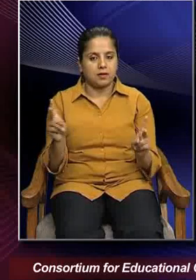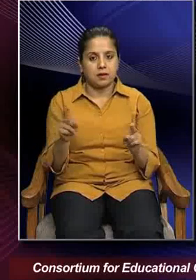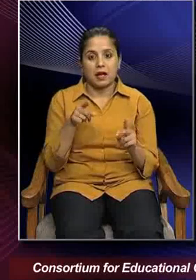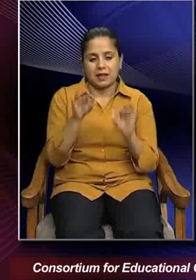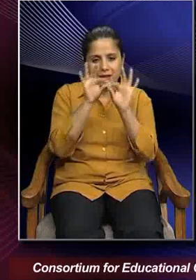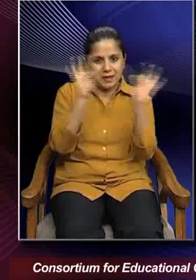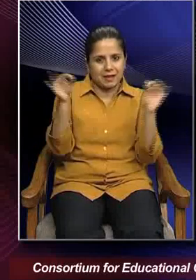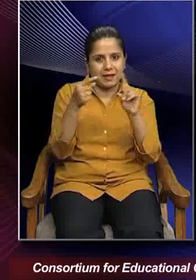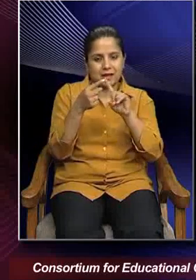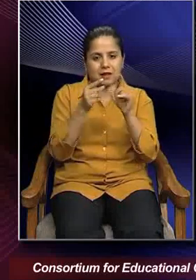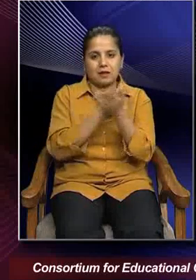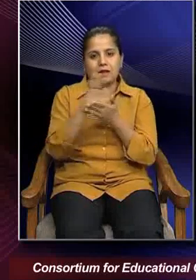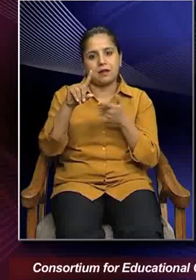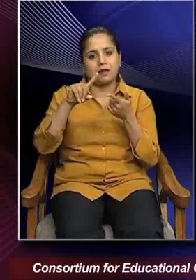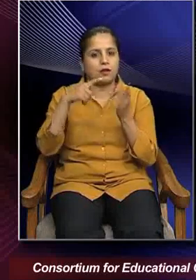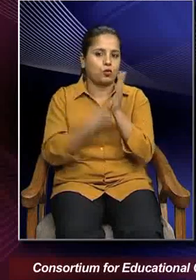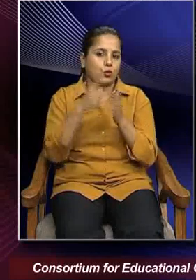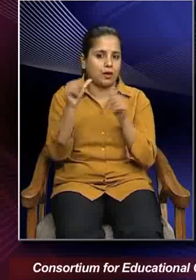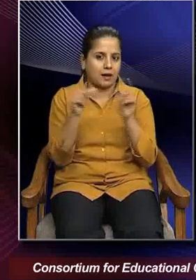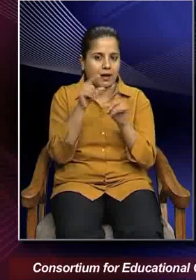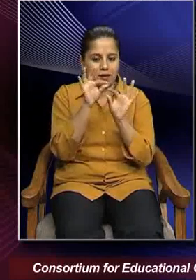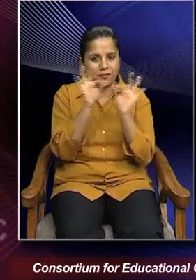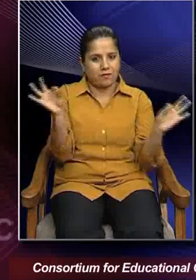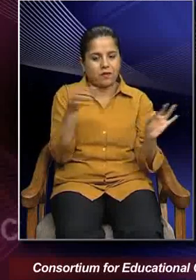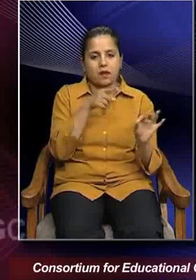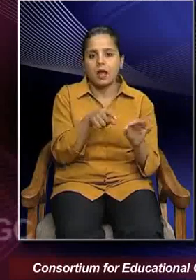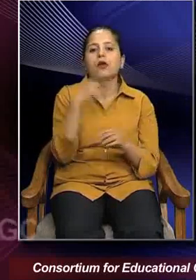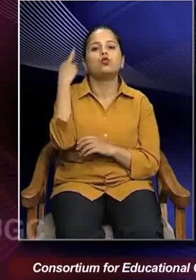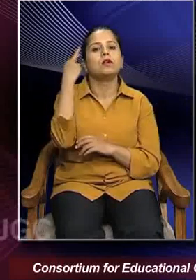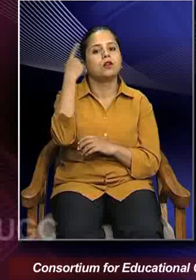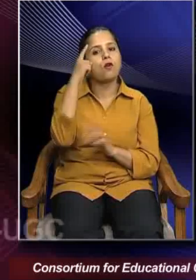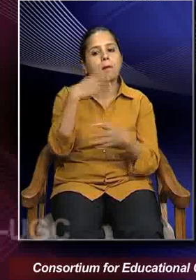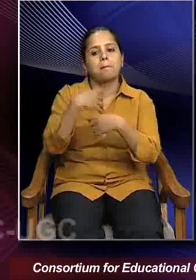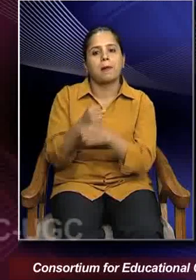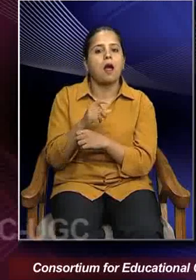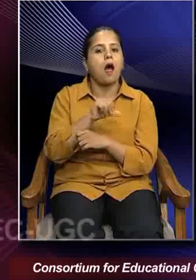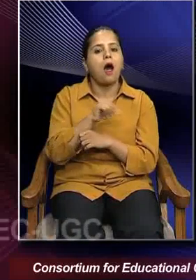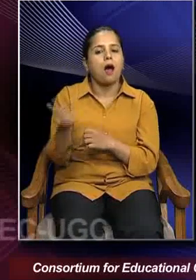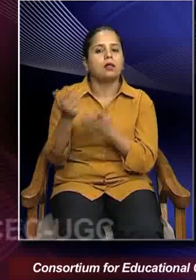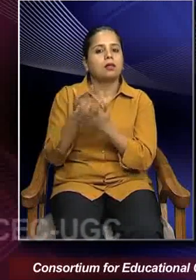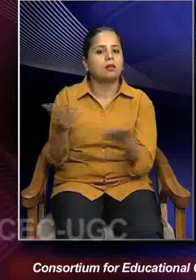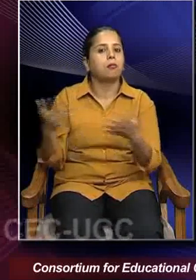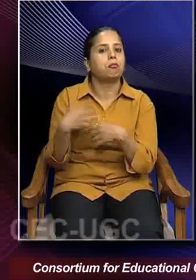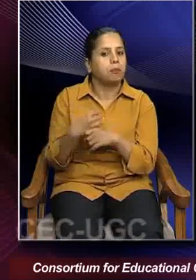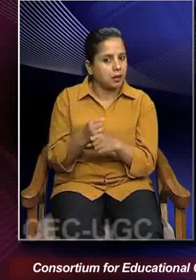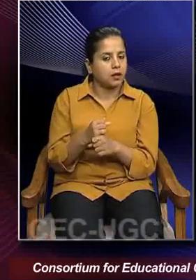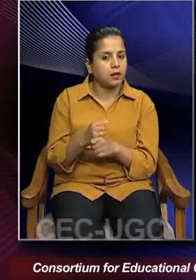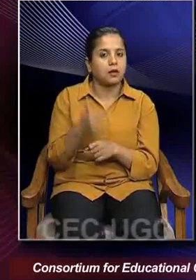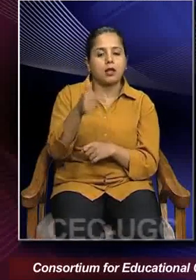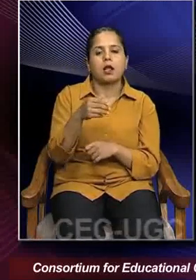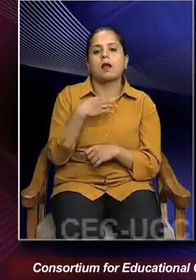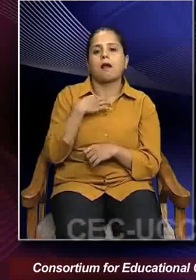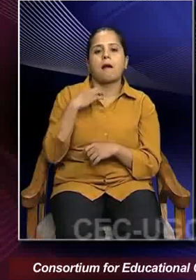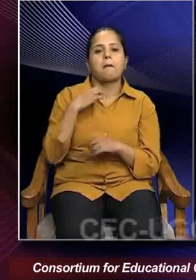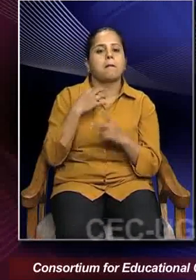thread is a material cause for the other composite thing, that is the cloth